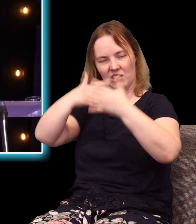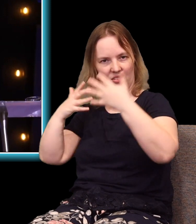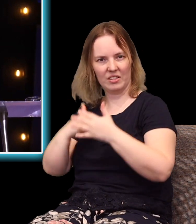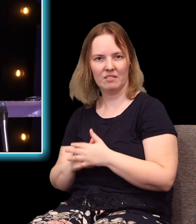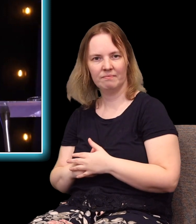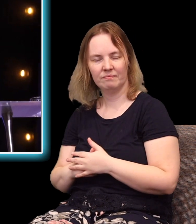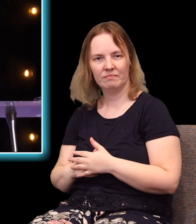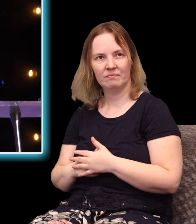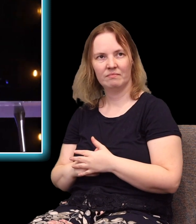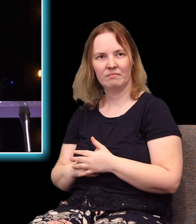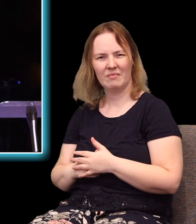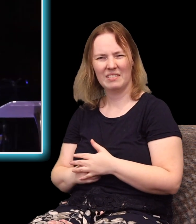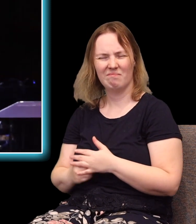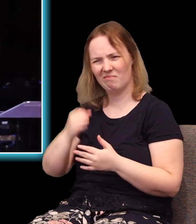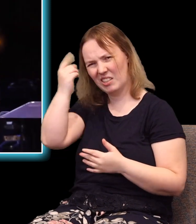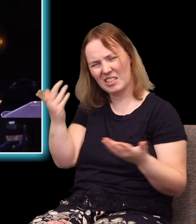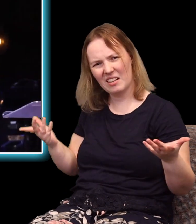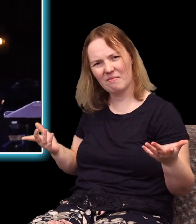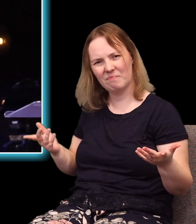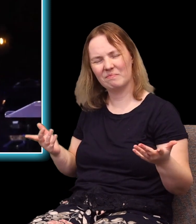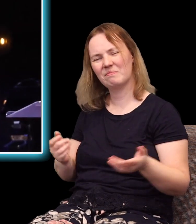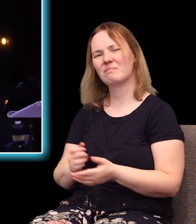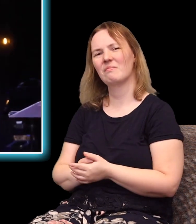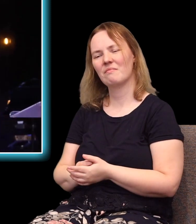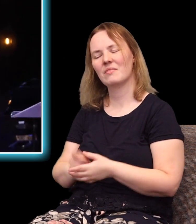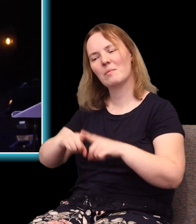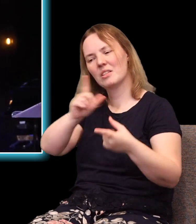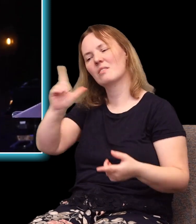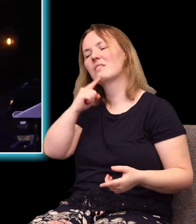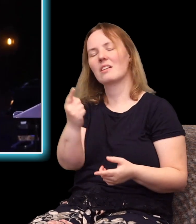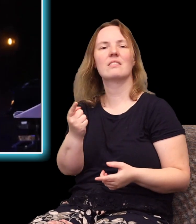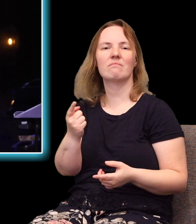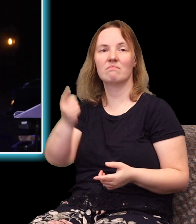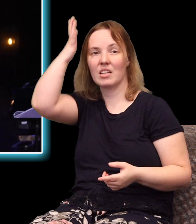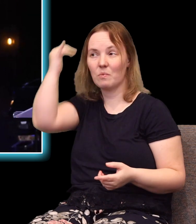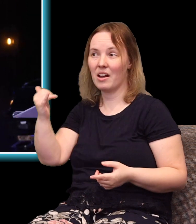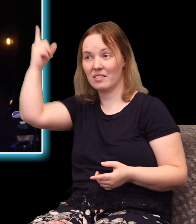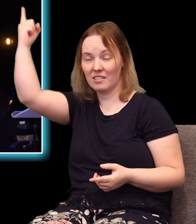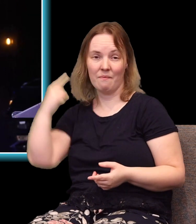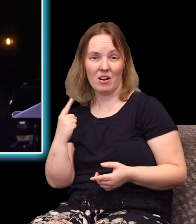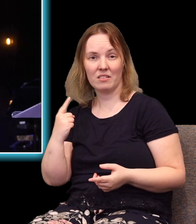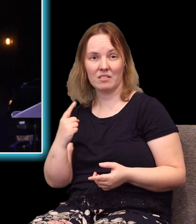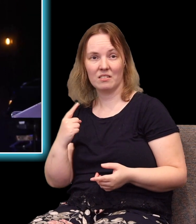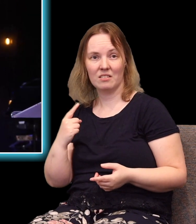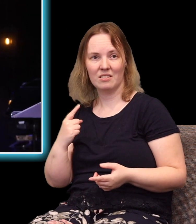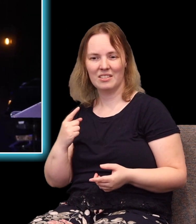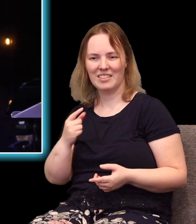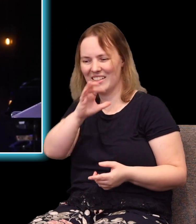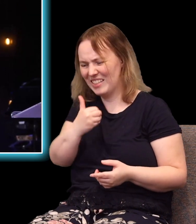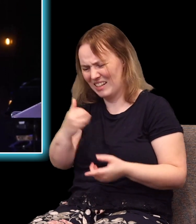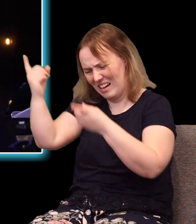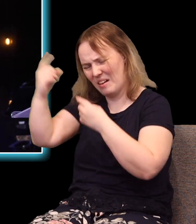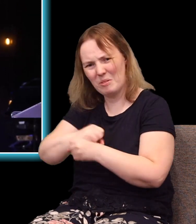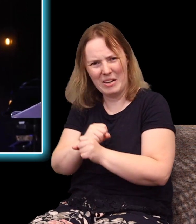sense? I just kind of, you know, are rambling as I say this. But the Lord says, that's why I've come for you. I